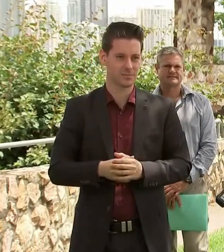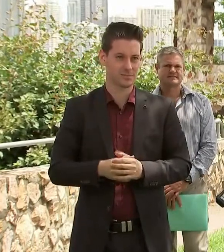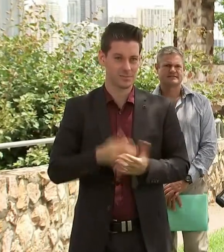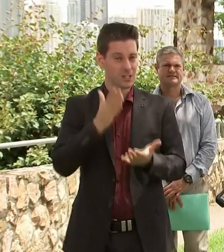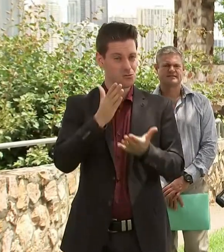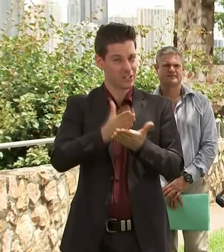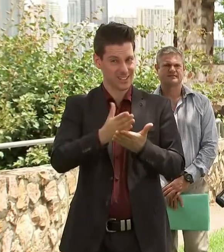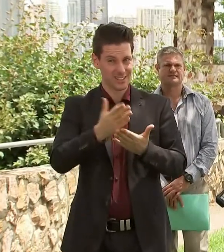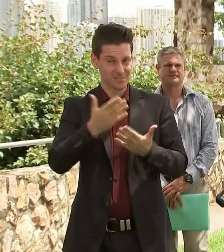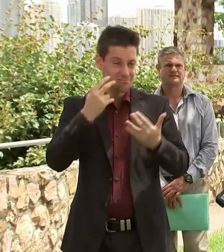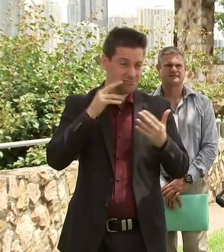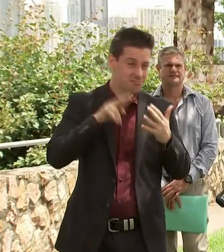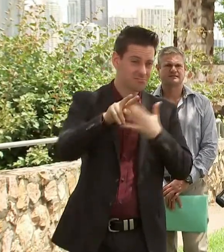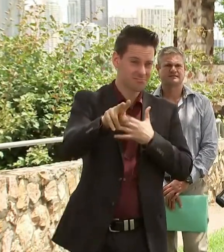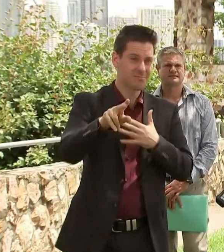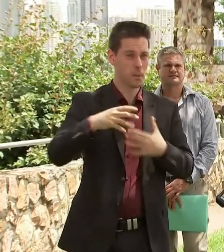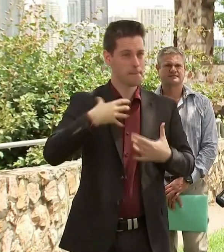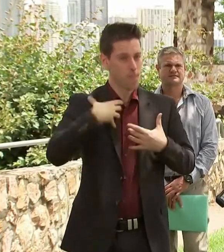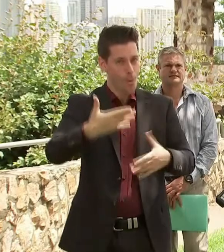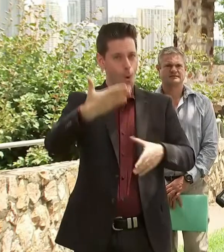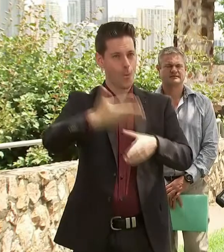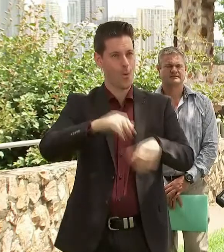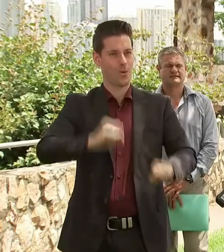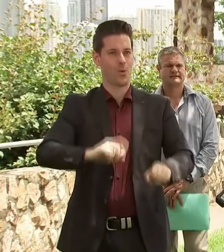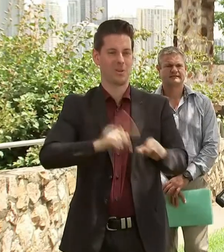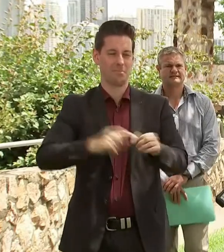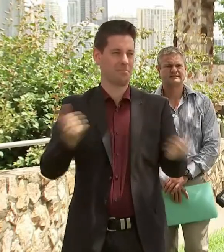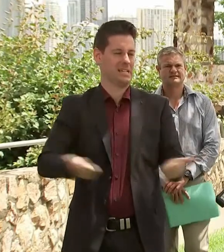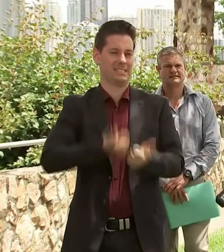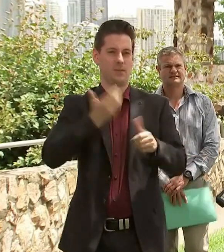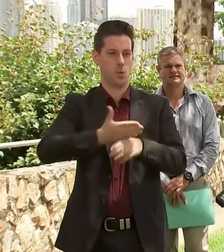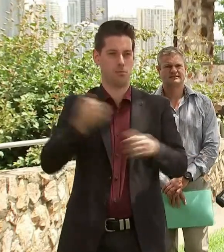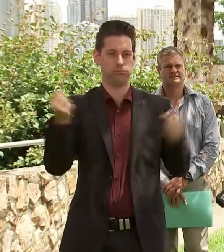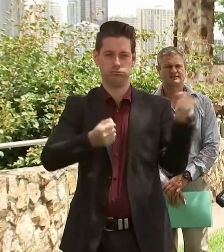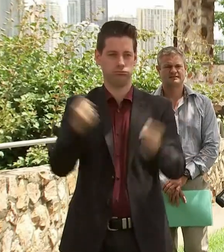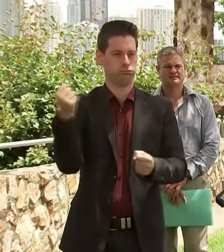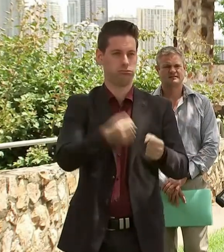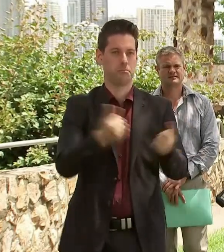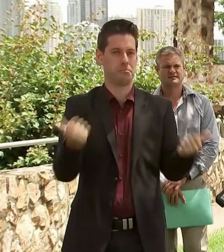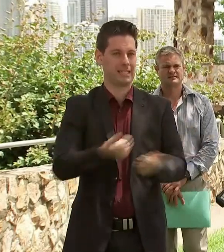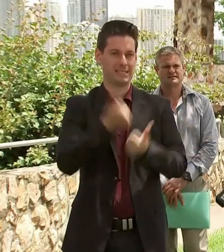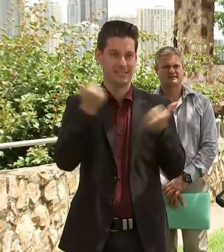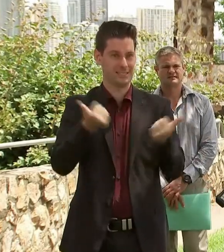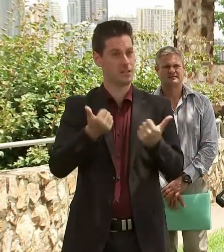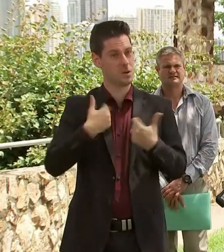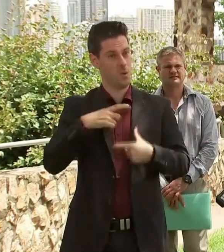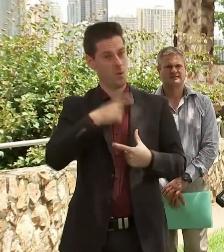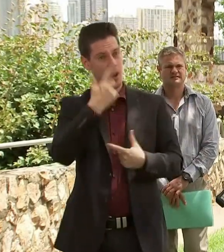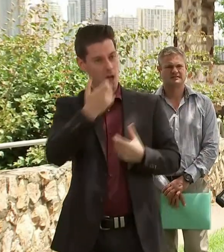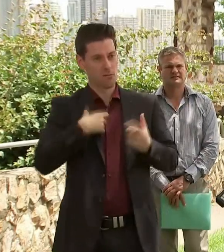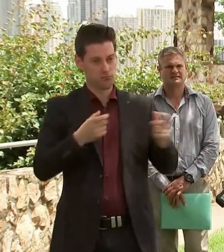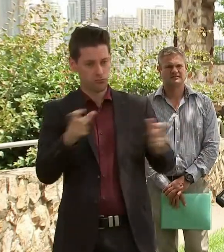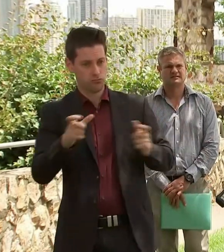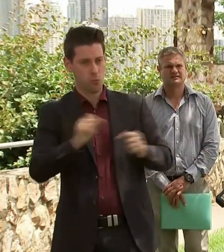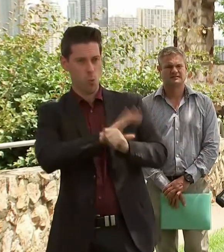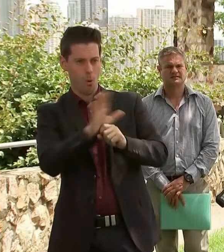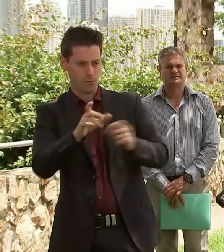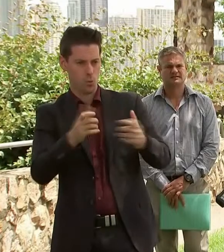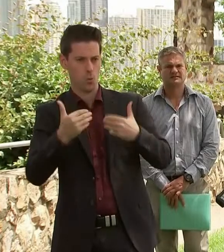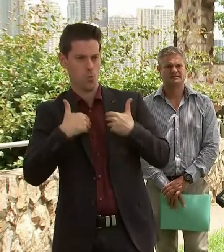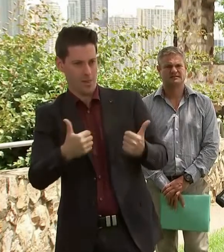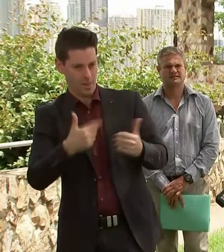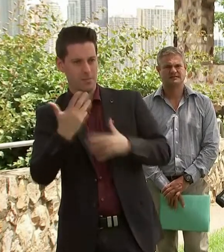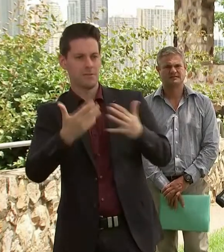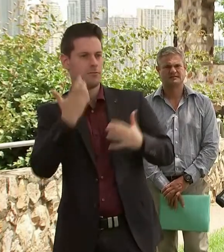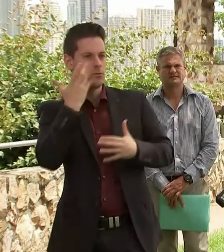see jobs growth in Queensland, building on this great platform we've created for Queensland, and that's going to be terrific